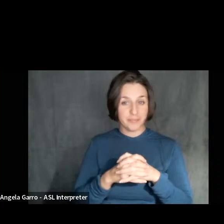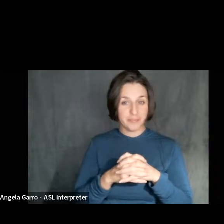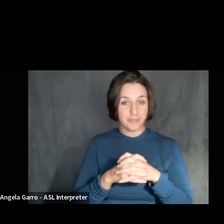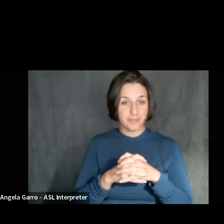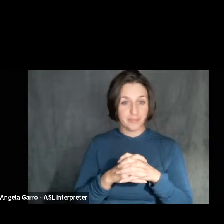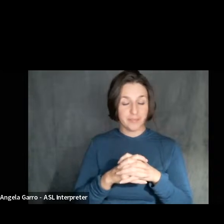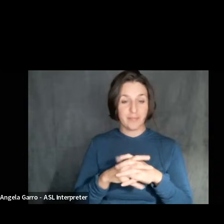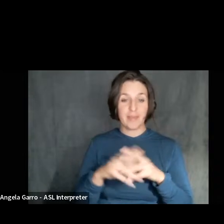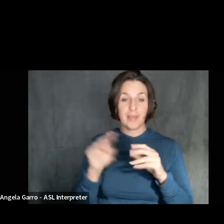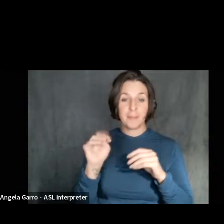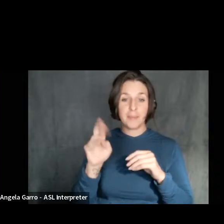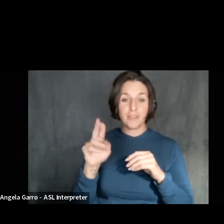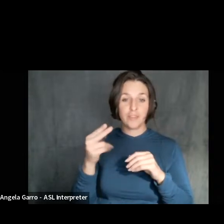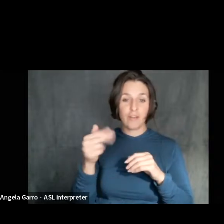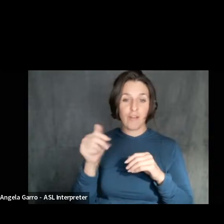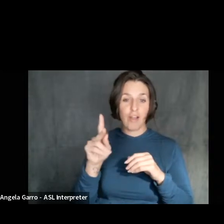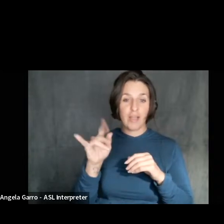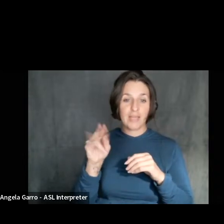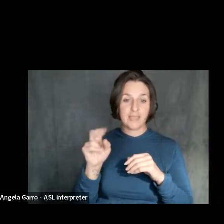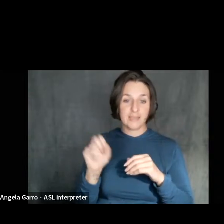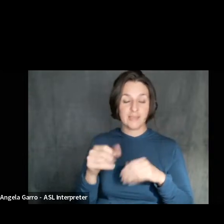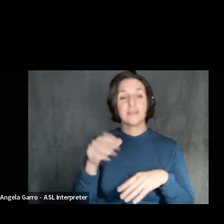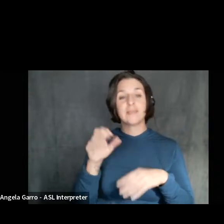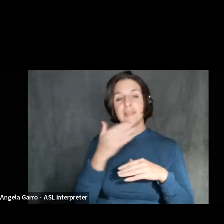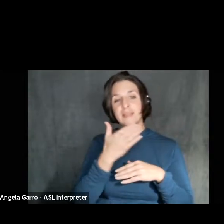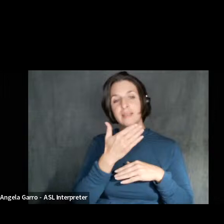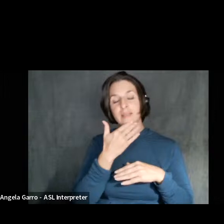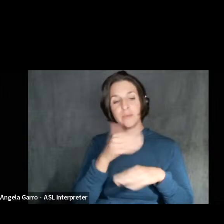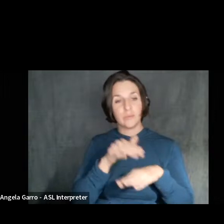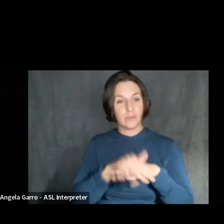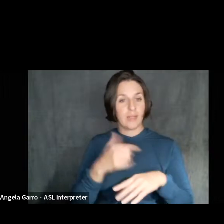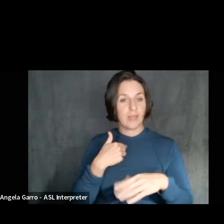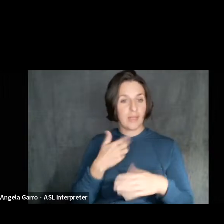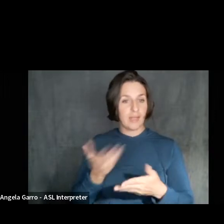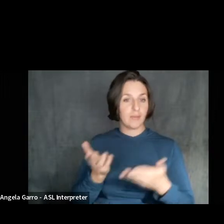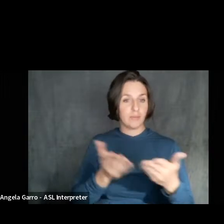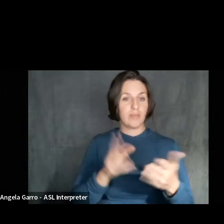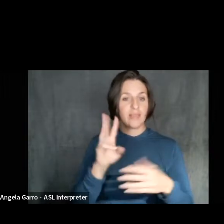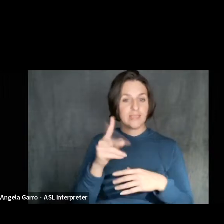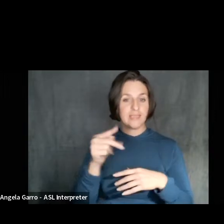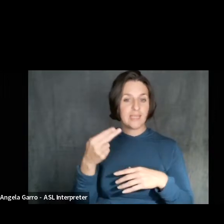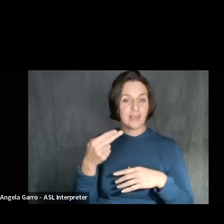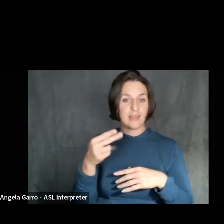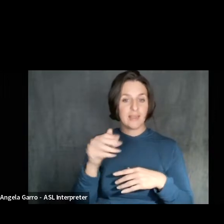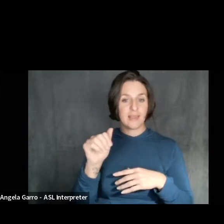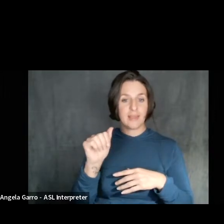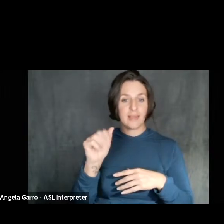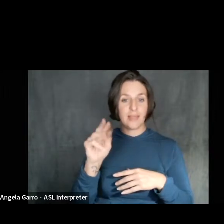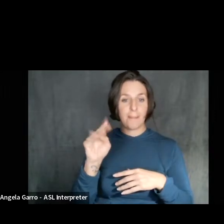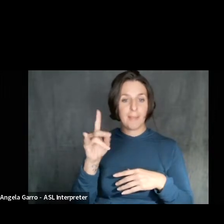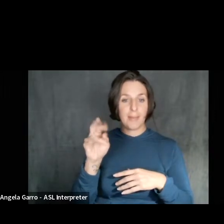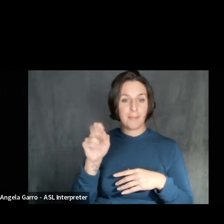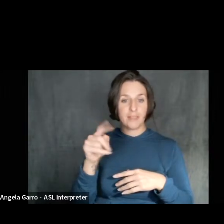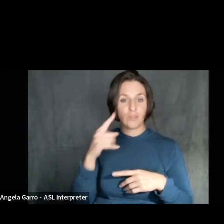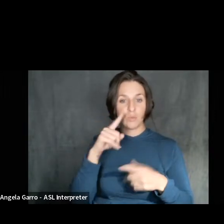Mr. Hawkins. Thank you. Tonight, I bring forward the 6th amendment to the purchase and sale